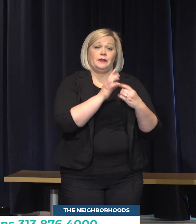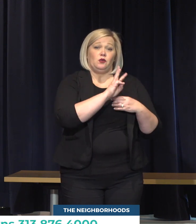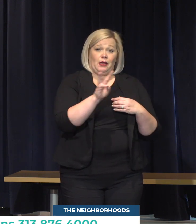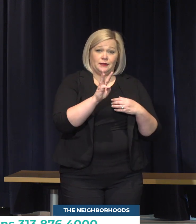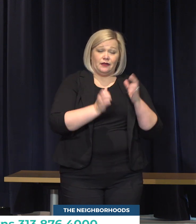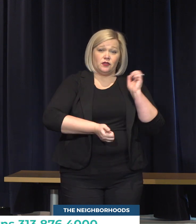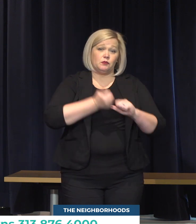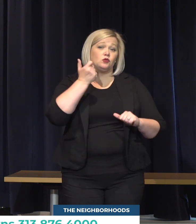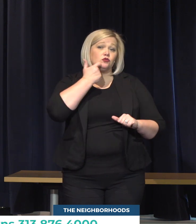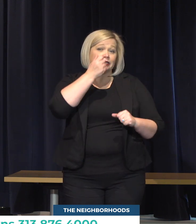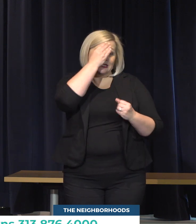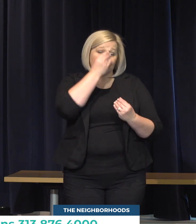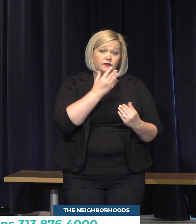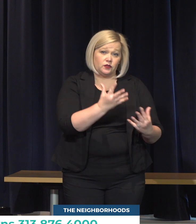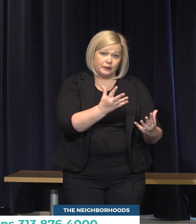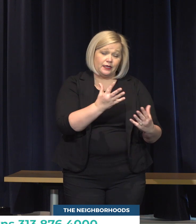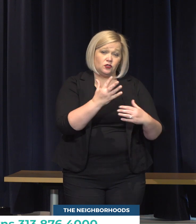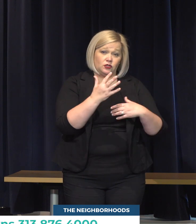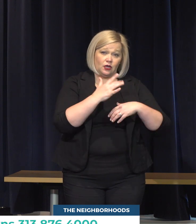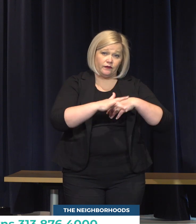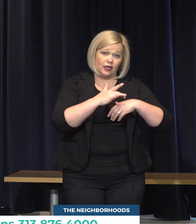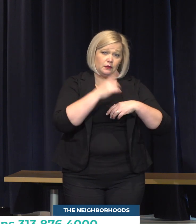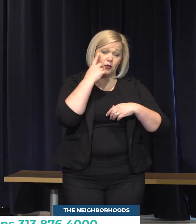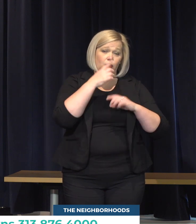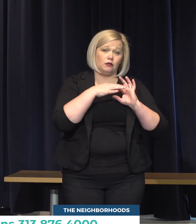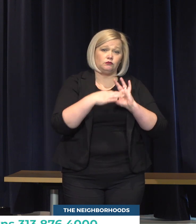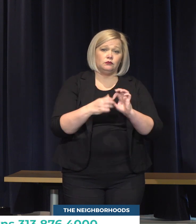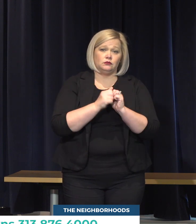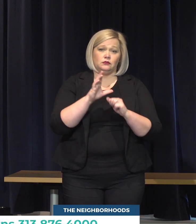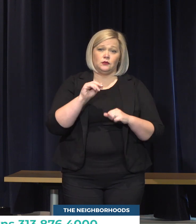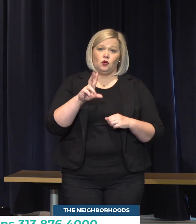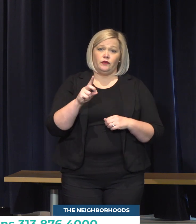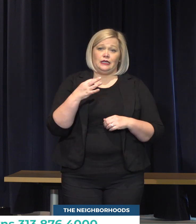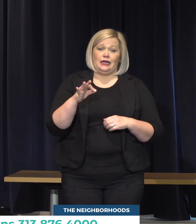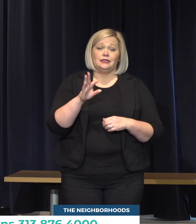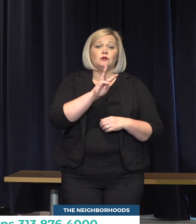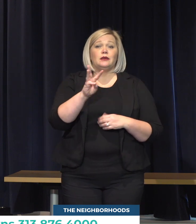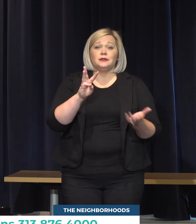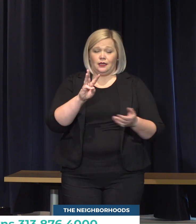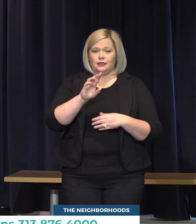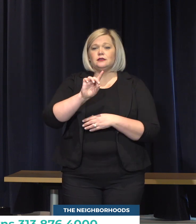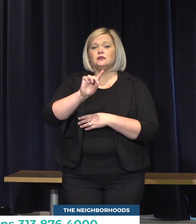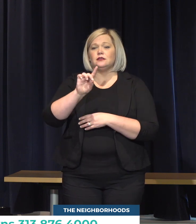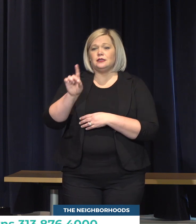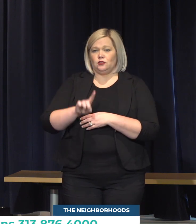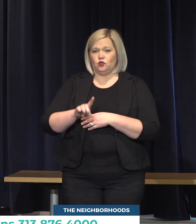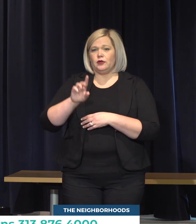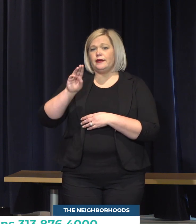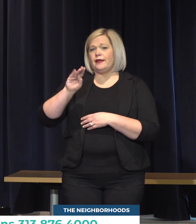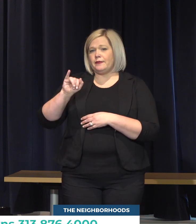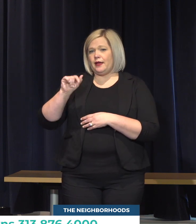the latest data and information concerning COVID-19, and that website is